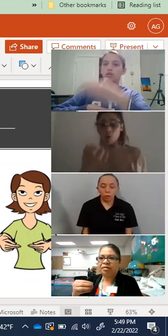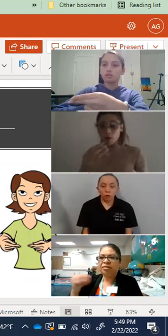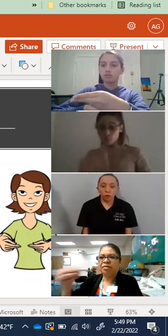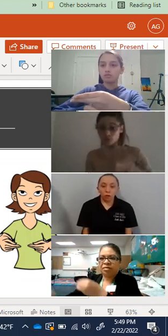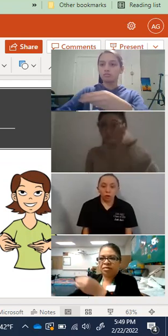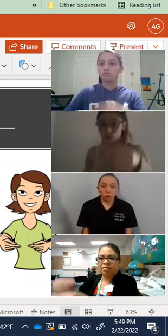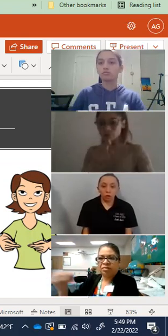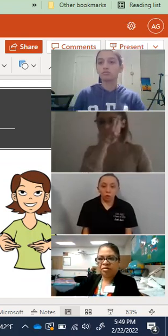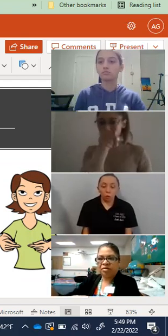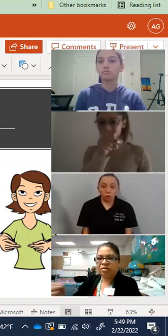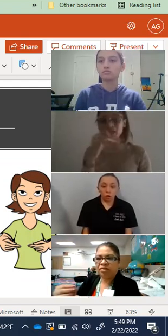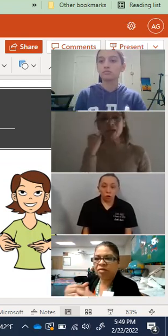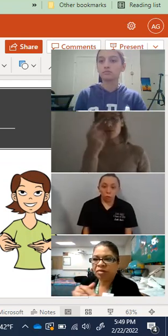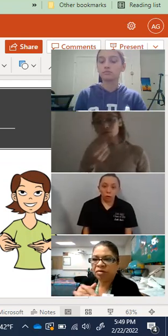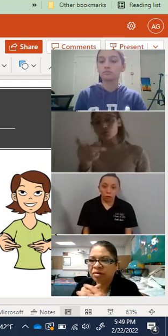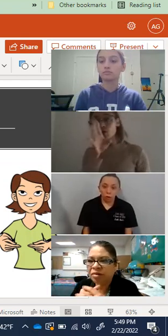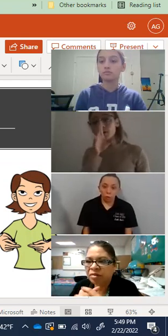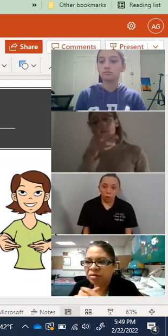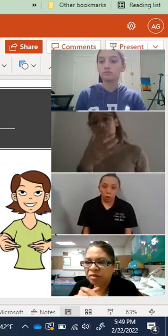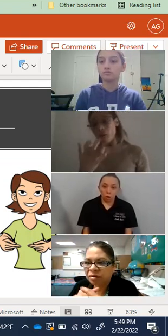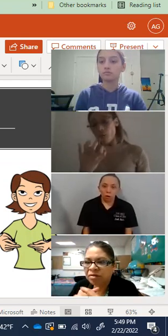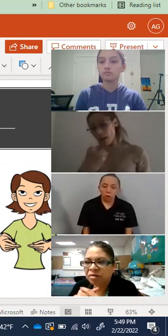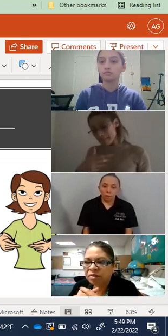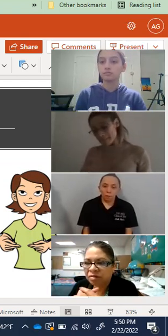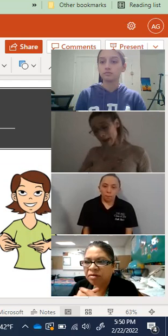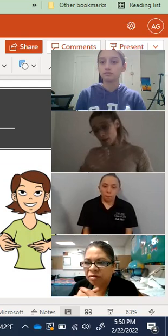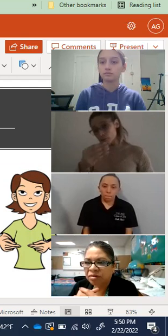If the person that you're talking to wants to trade with you,